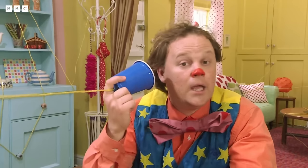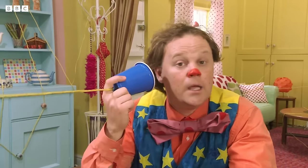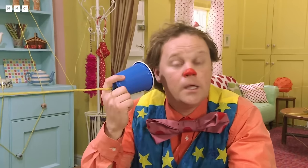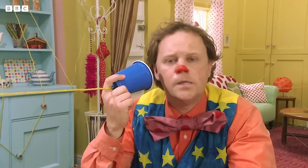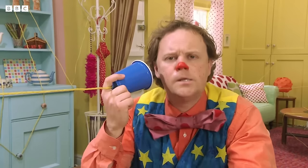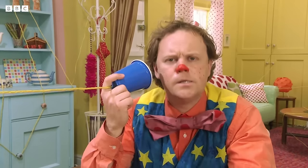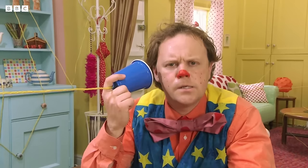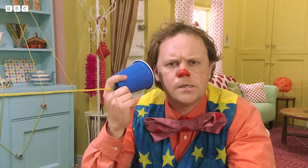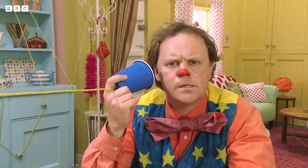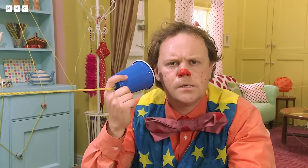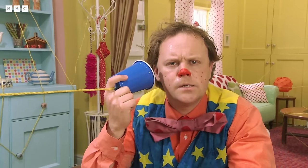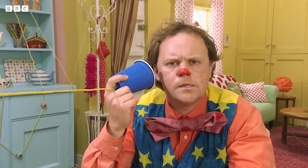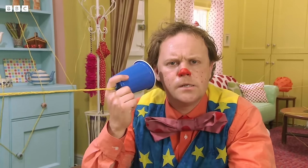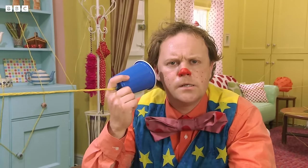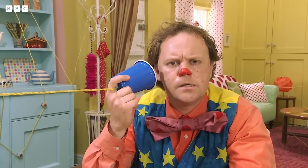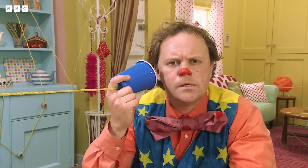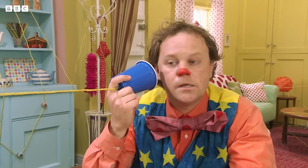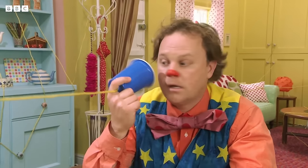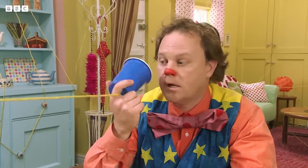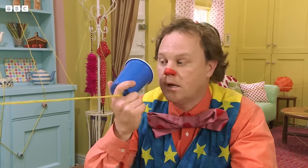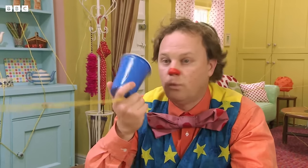Tumble, please could you show the sign for friends?